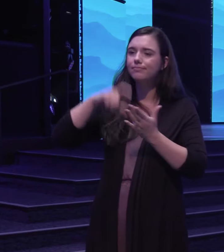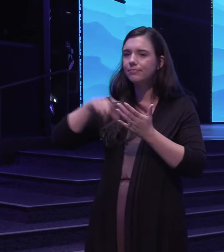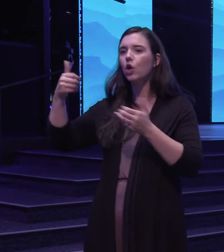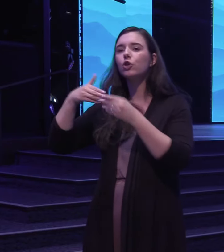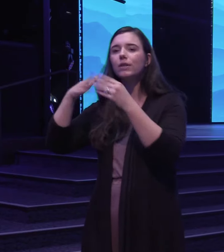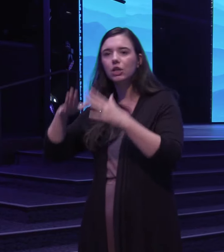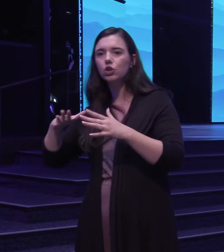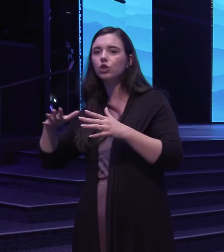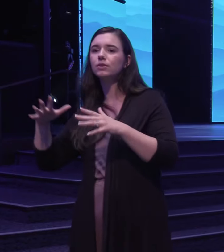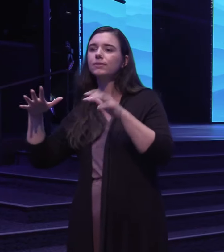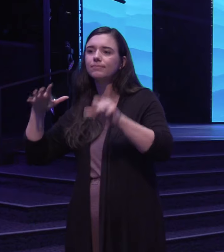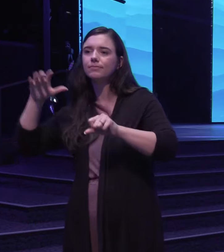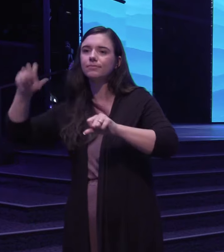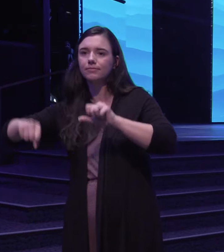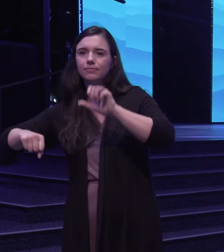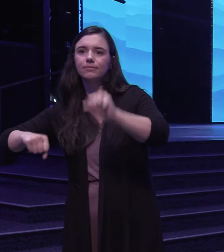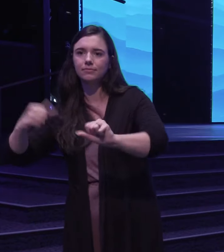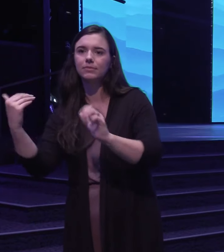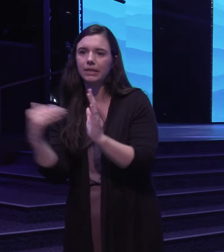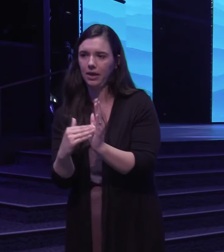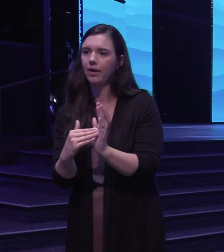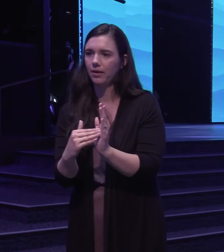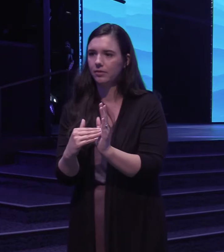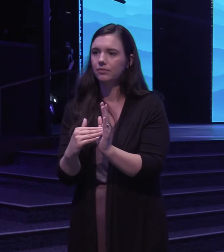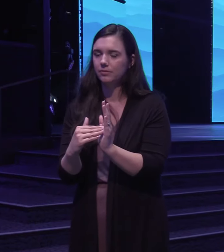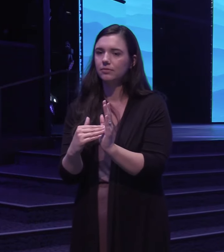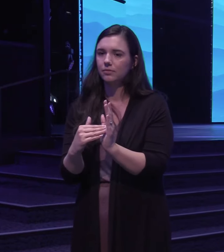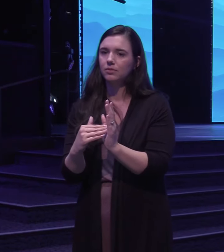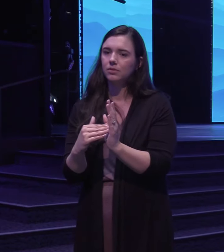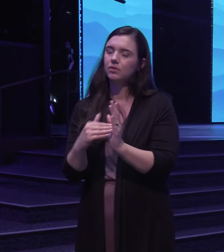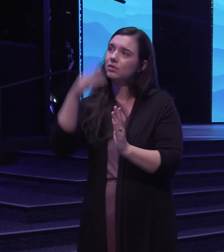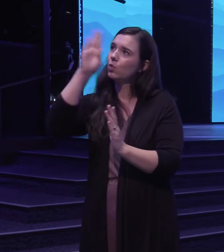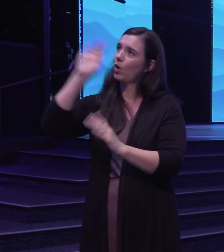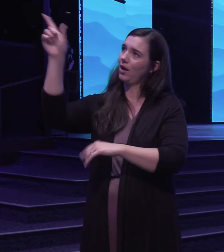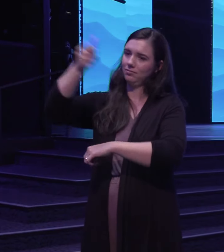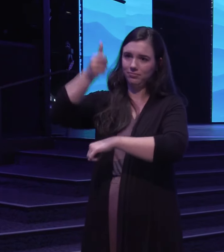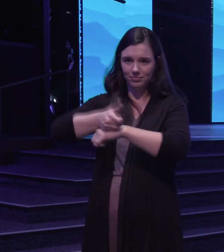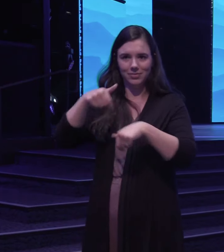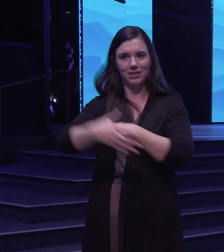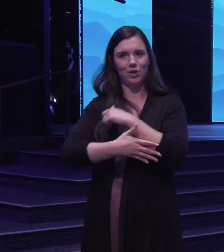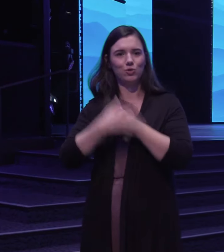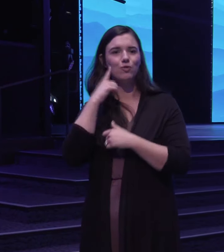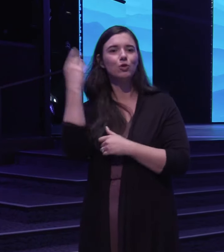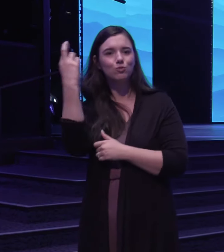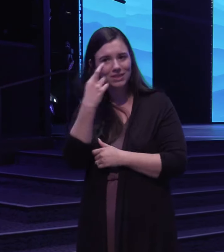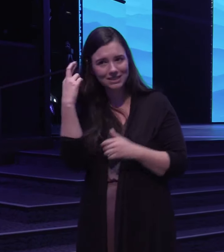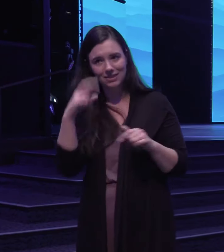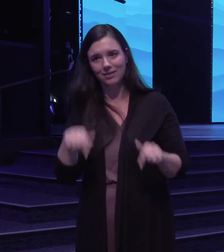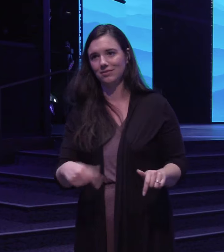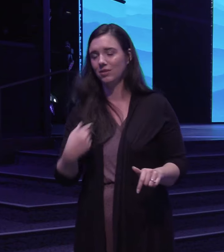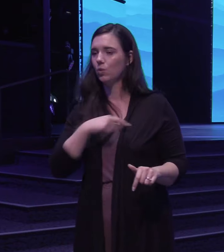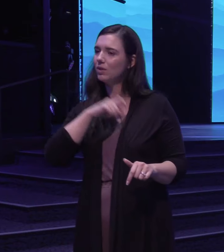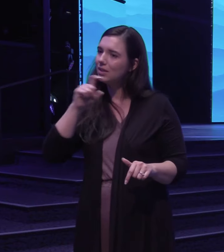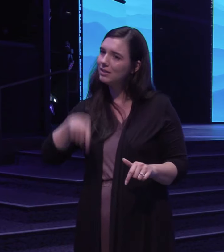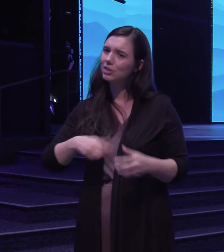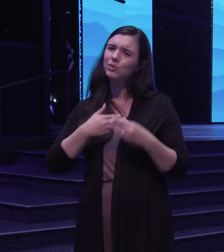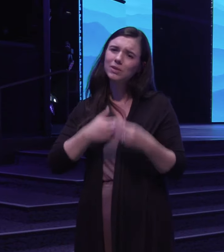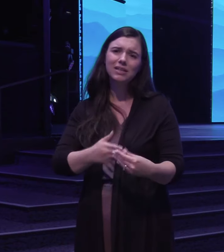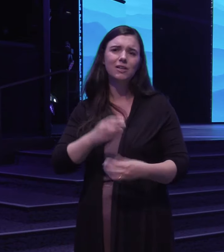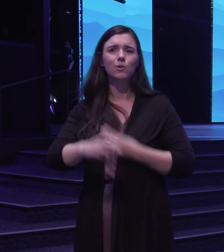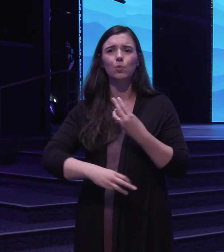leaders coming to the forefront again. God put this country here for a reason. And we need to lead